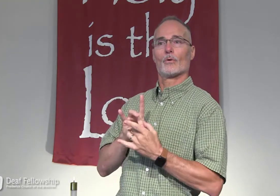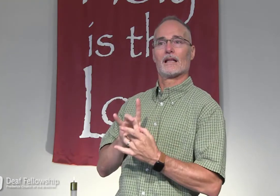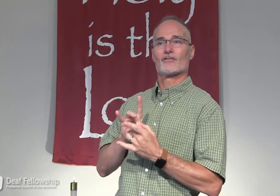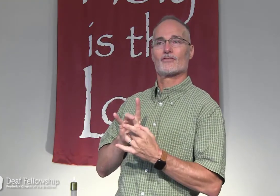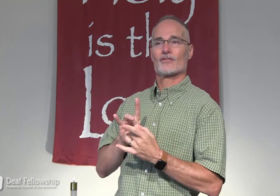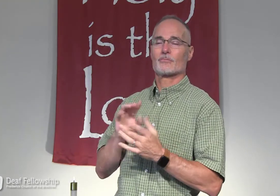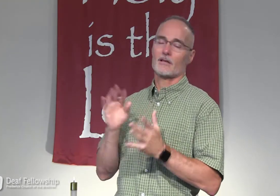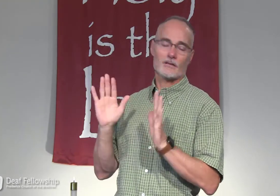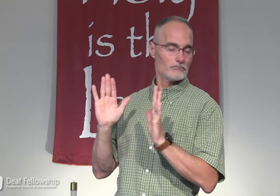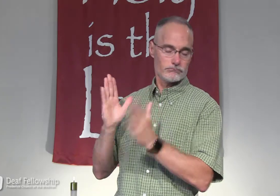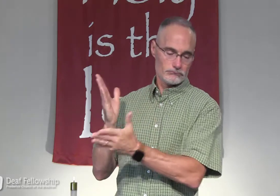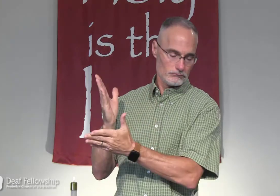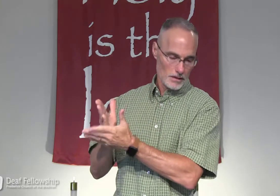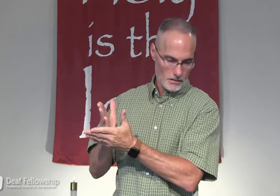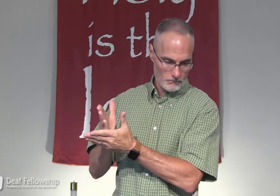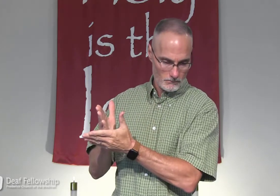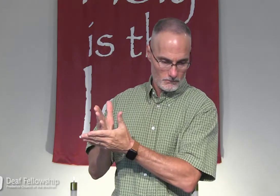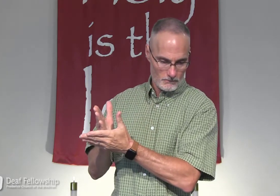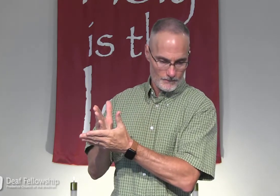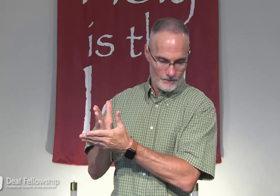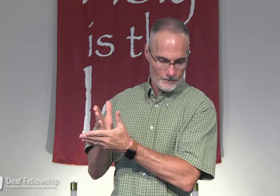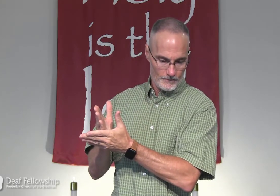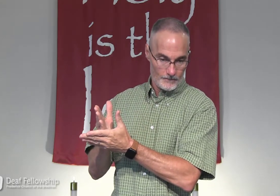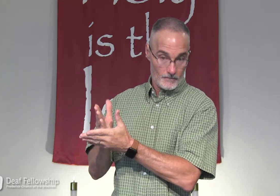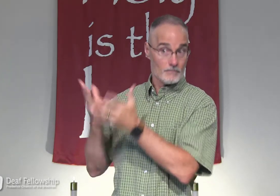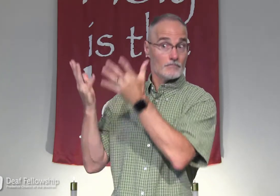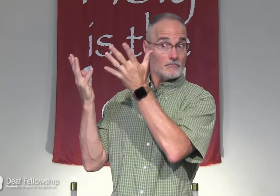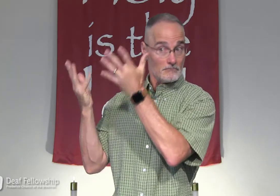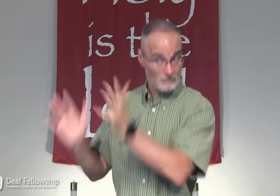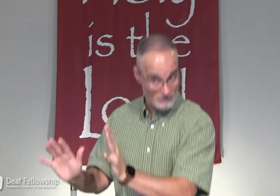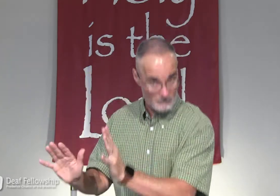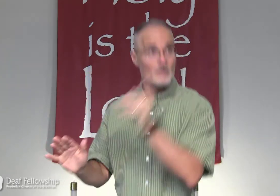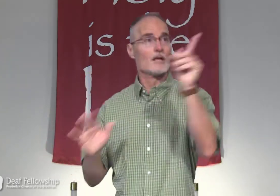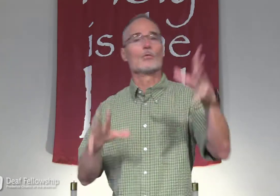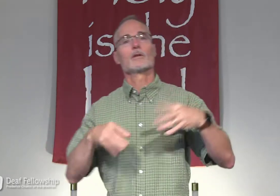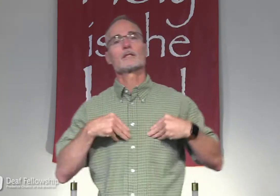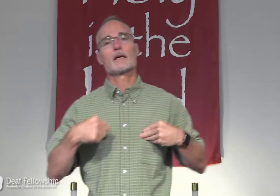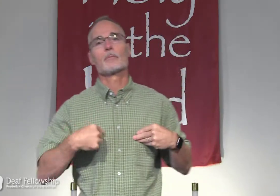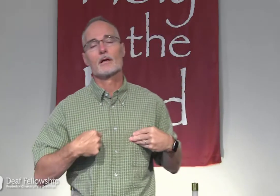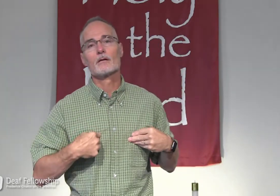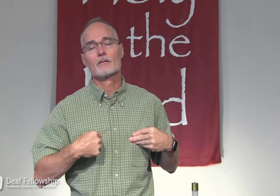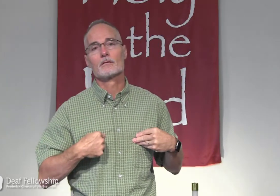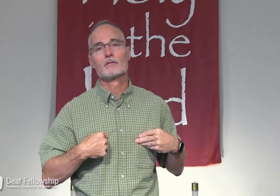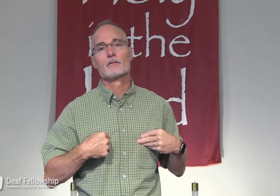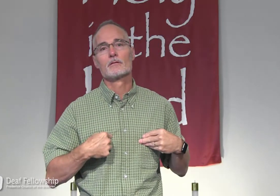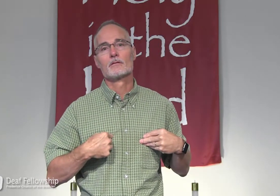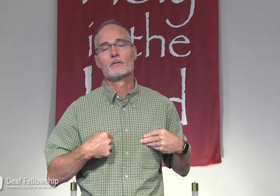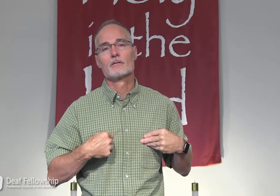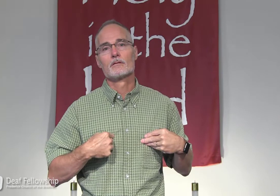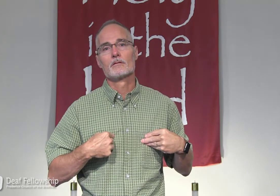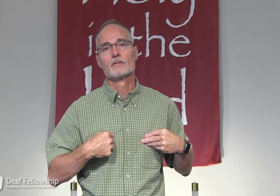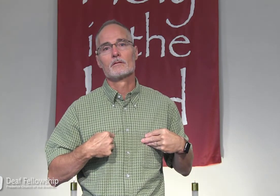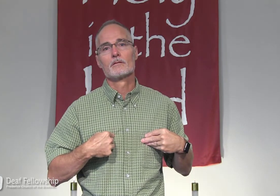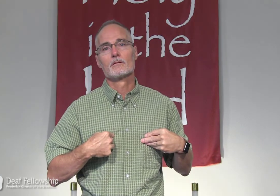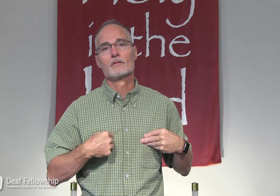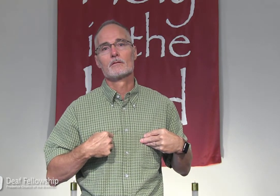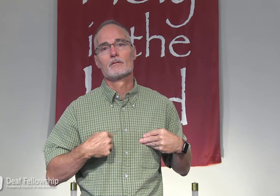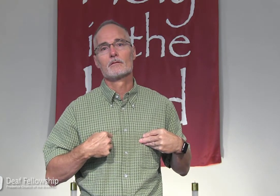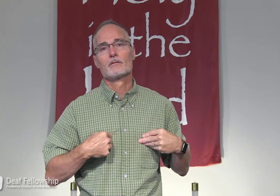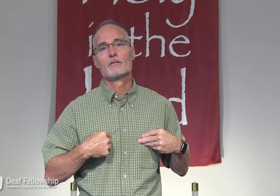I know I need to help my neighbor. I need to stop my immoral relationship, and then he'll